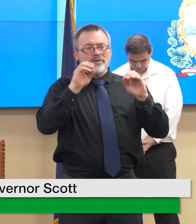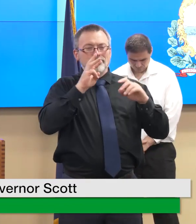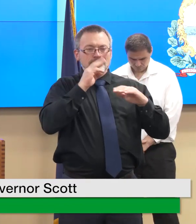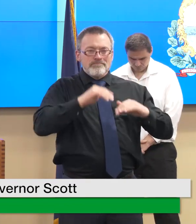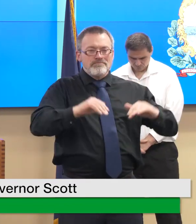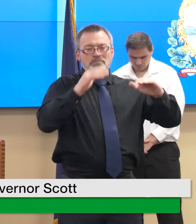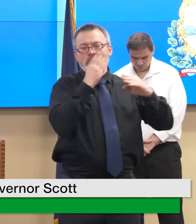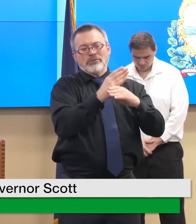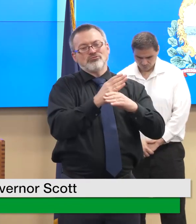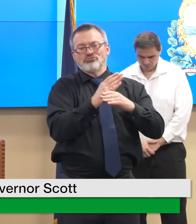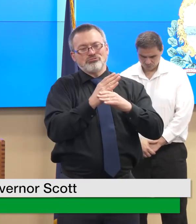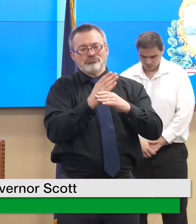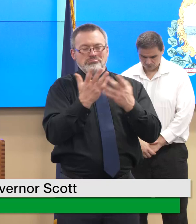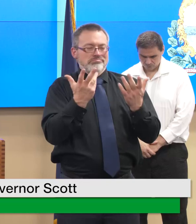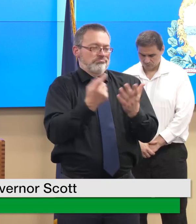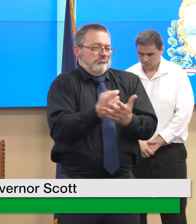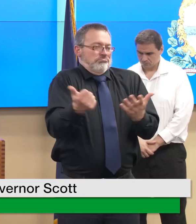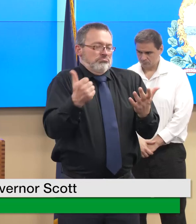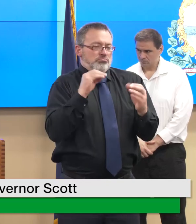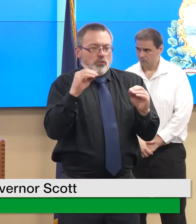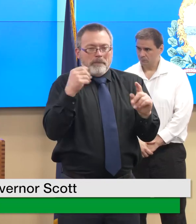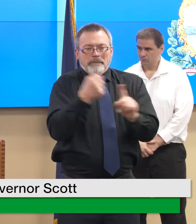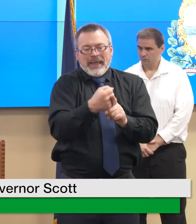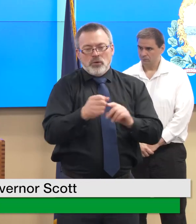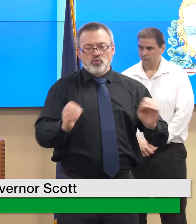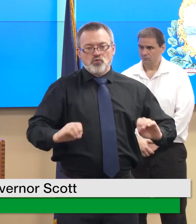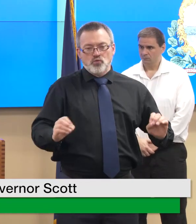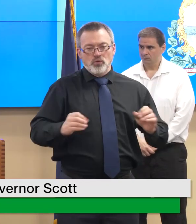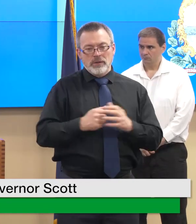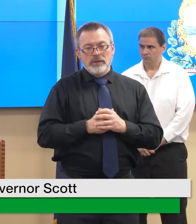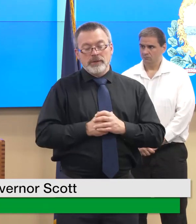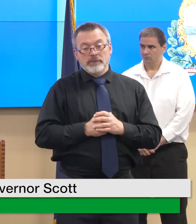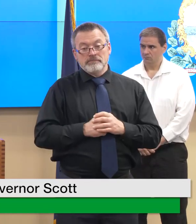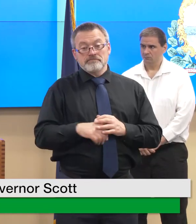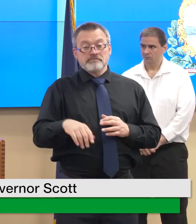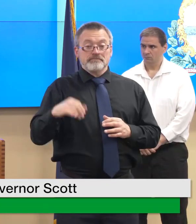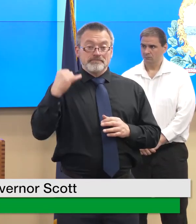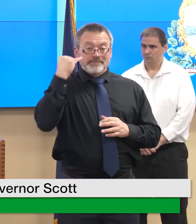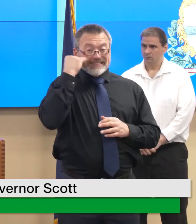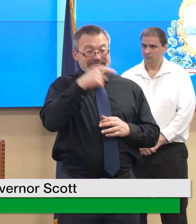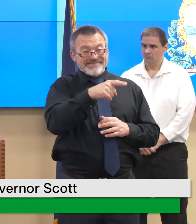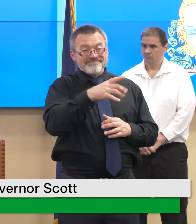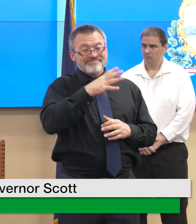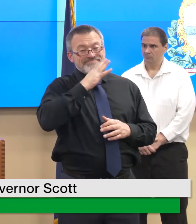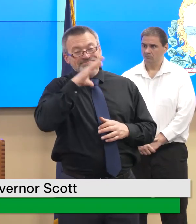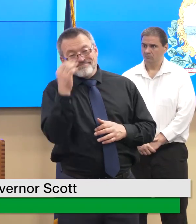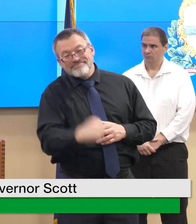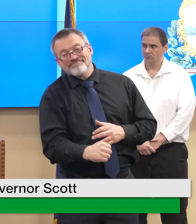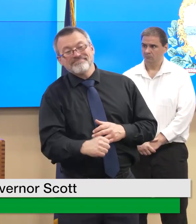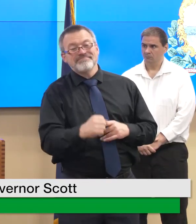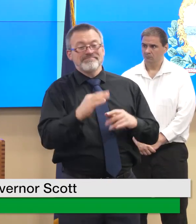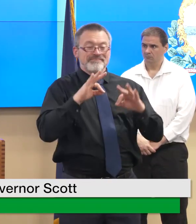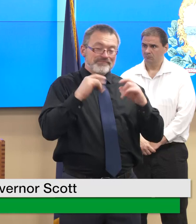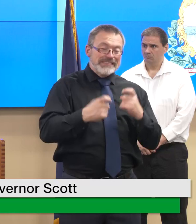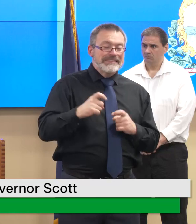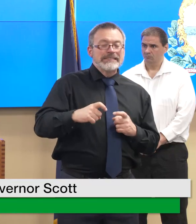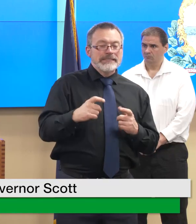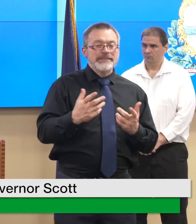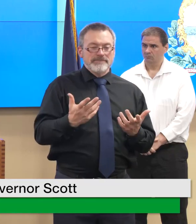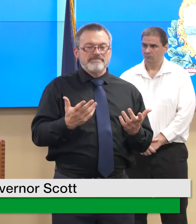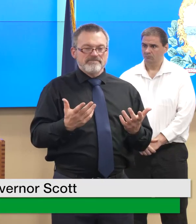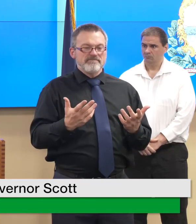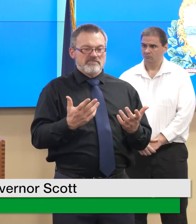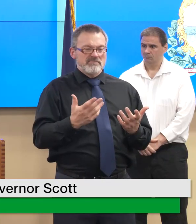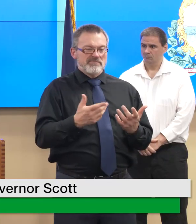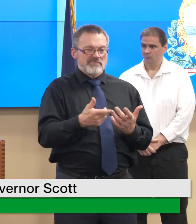frankly, oftentimes due to the state of disrepair many of those dams are in, actually present a flood hazard of